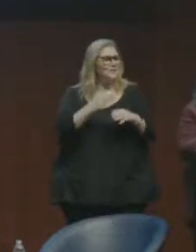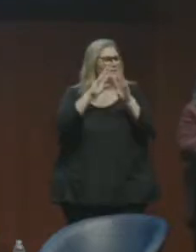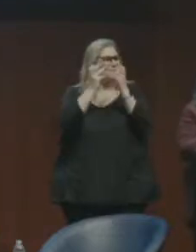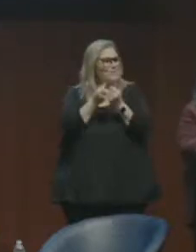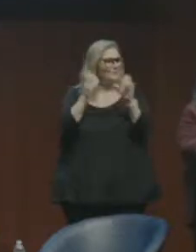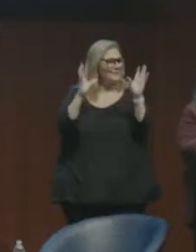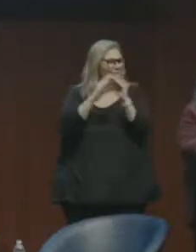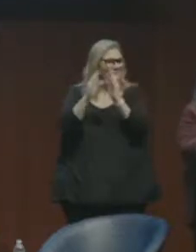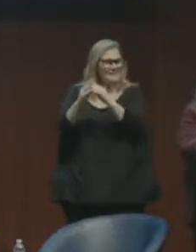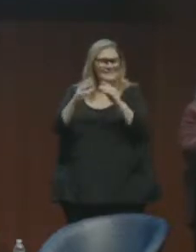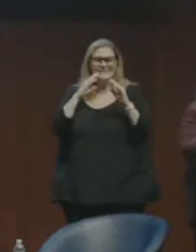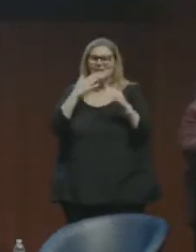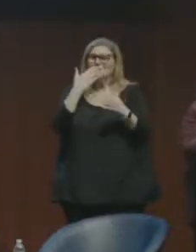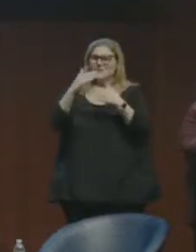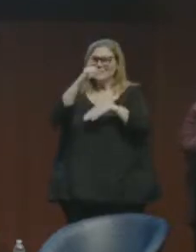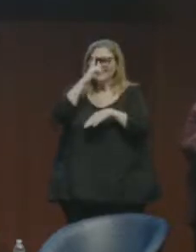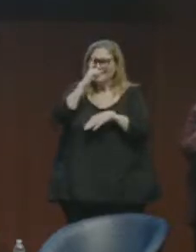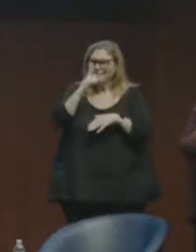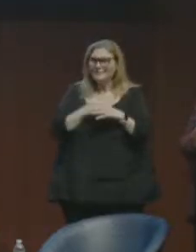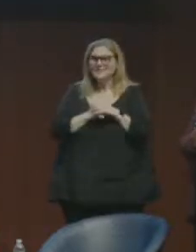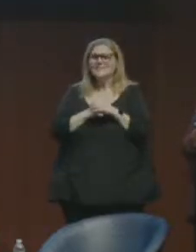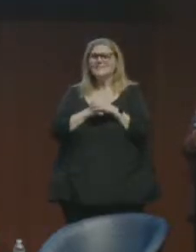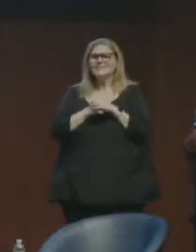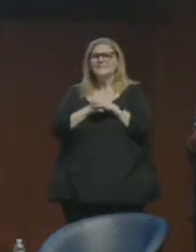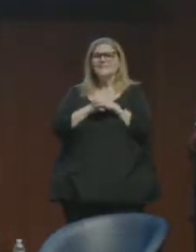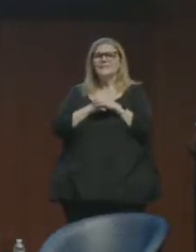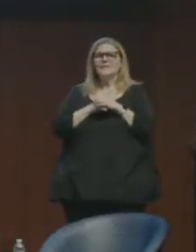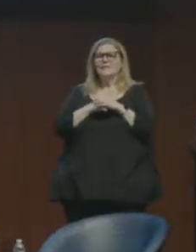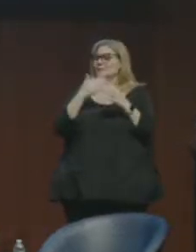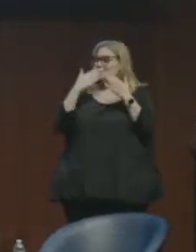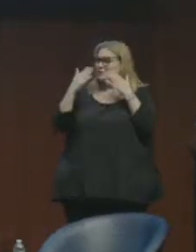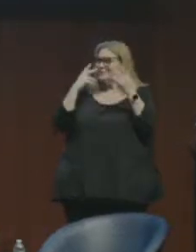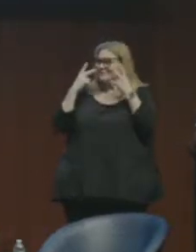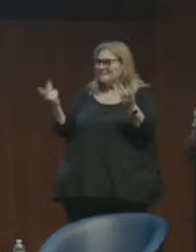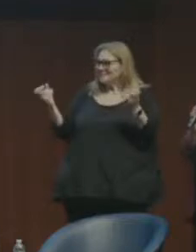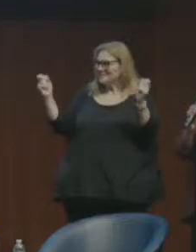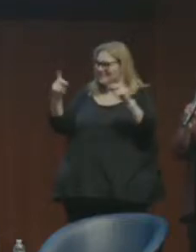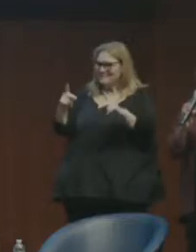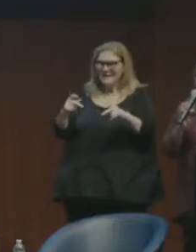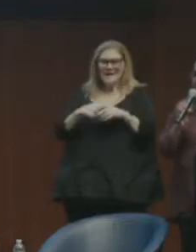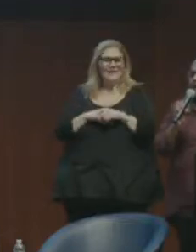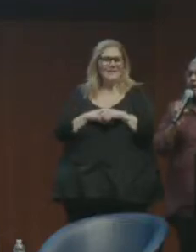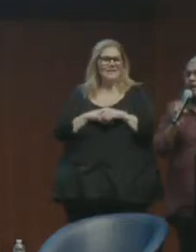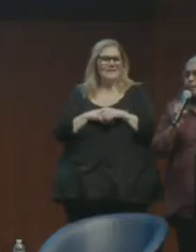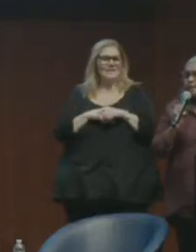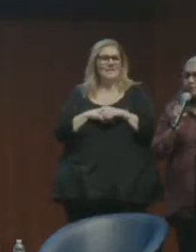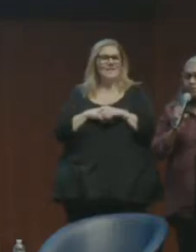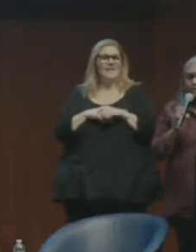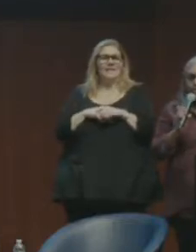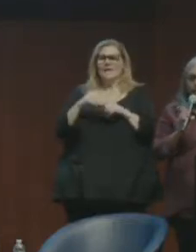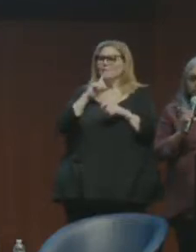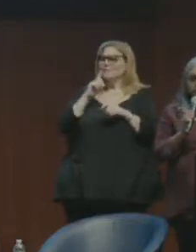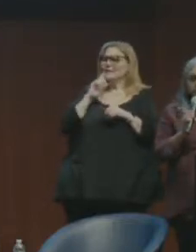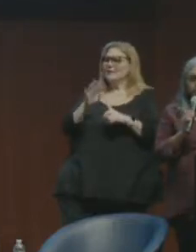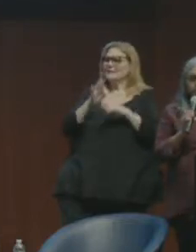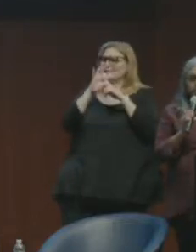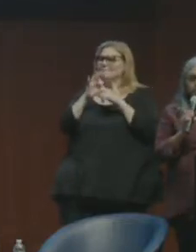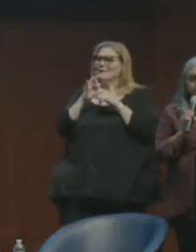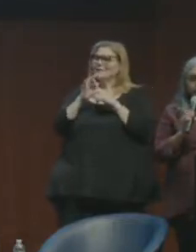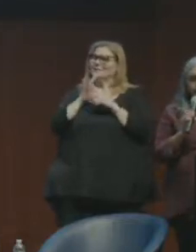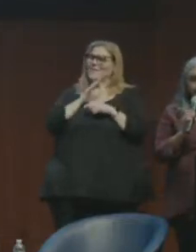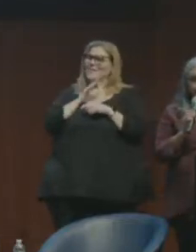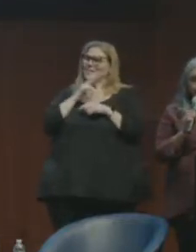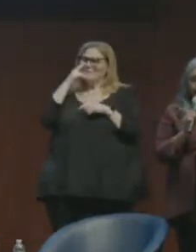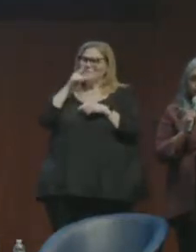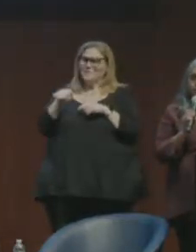Workshop session. Had a good lunch. Good to see you all again. We have a very special treat for